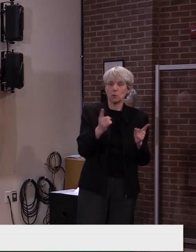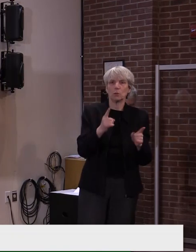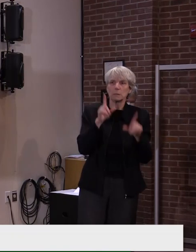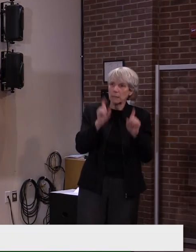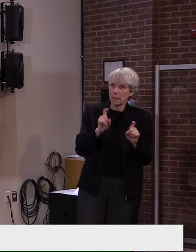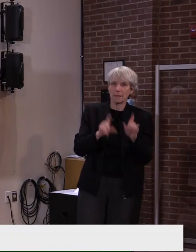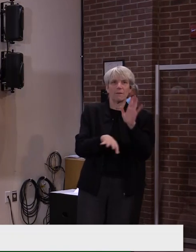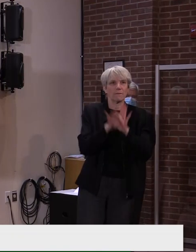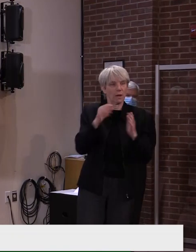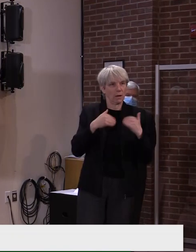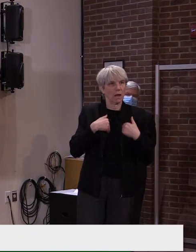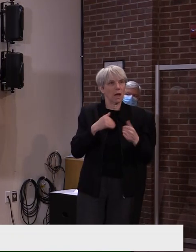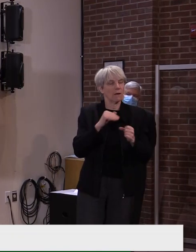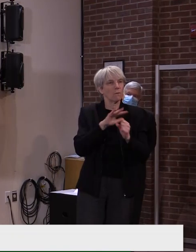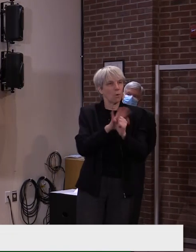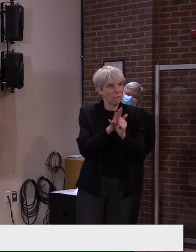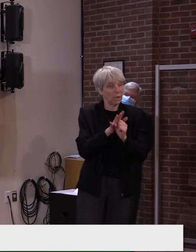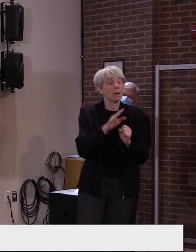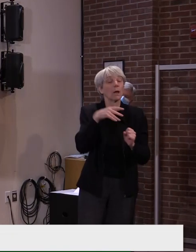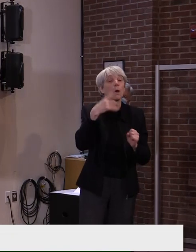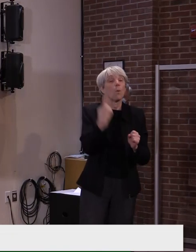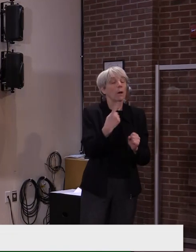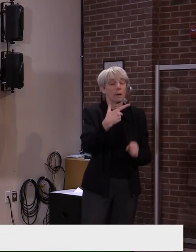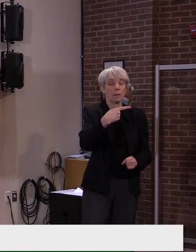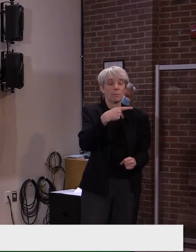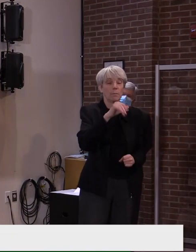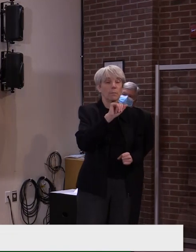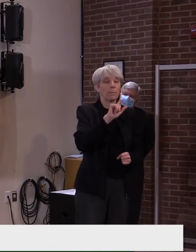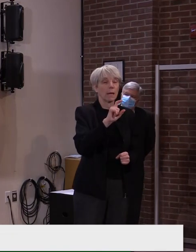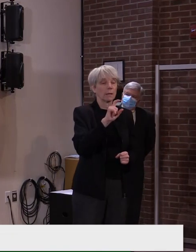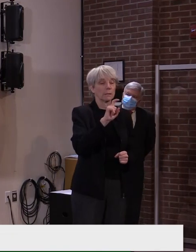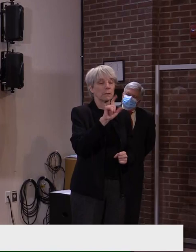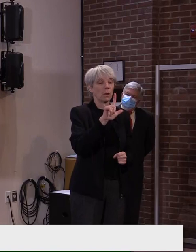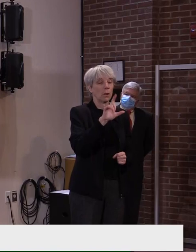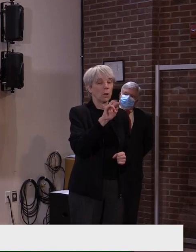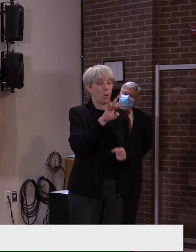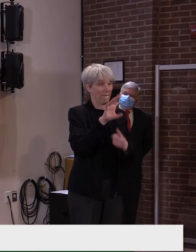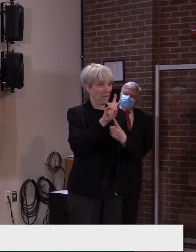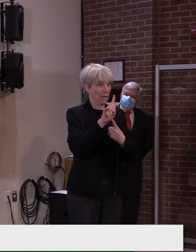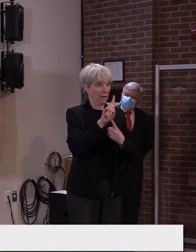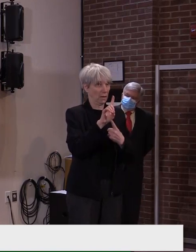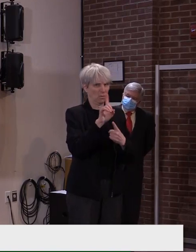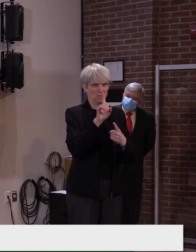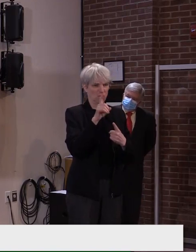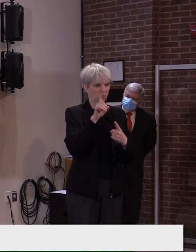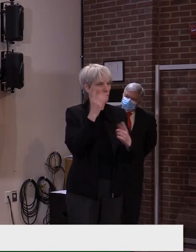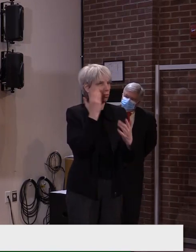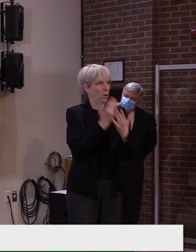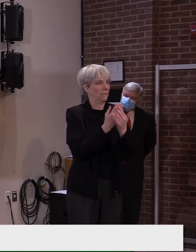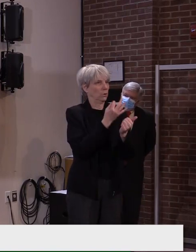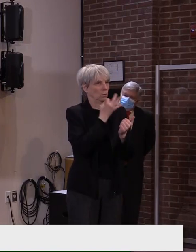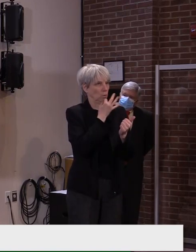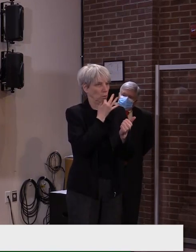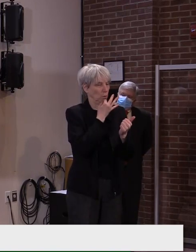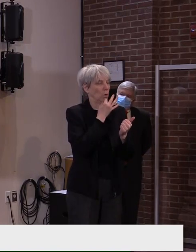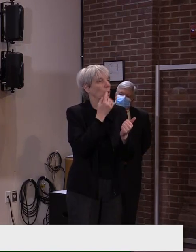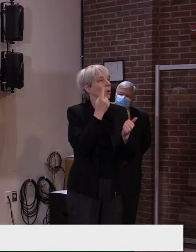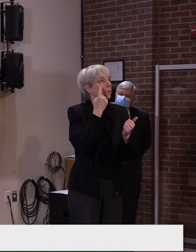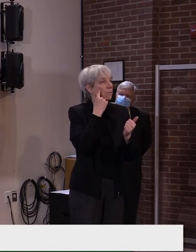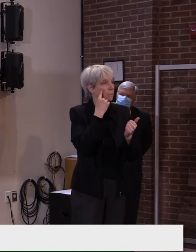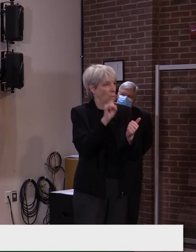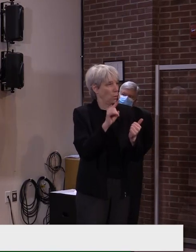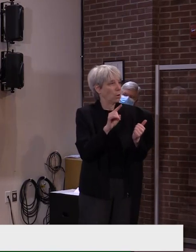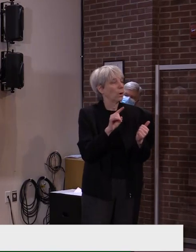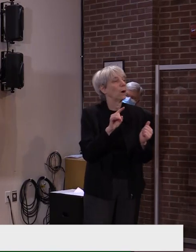hospitalization, Paxlovid, which we anticipate coming into the state this week, is preferred due to